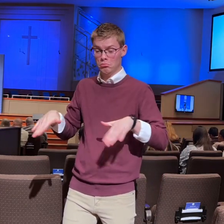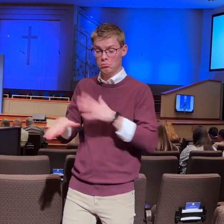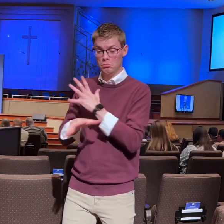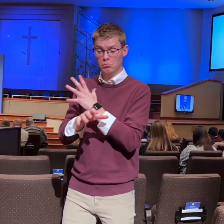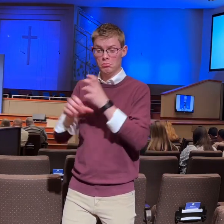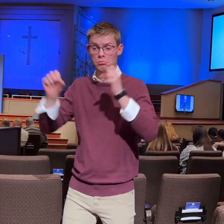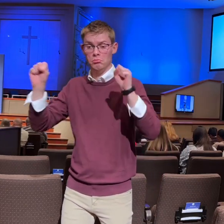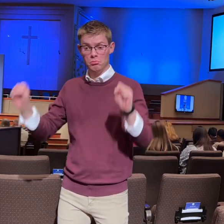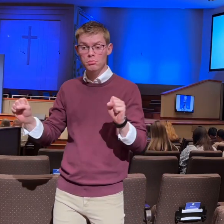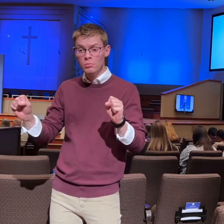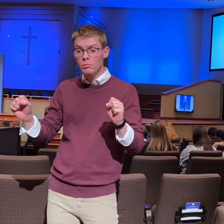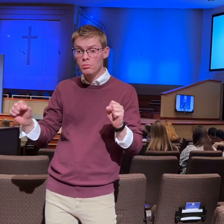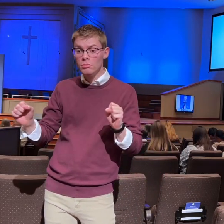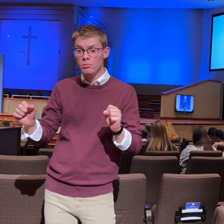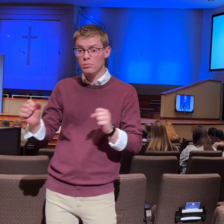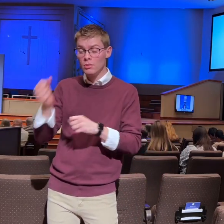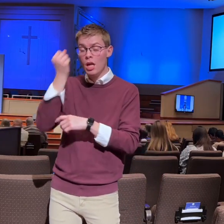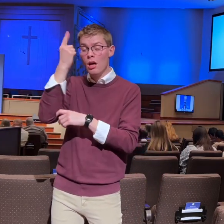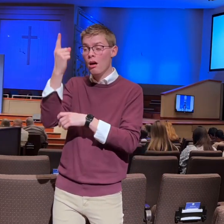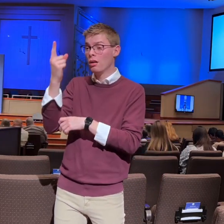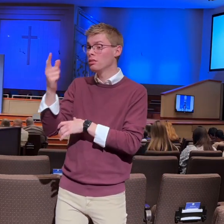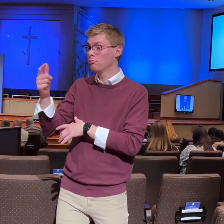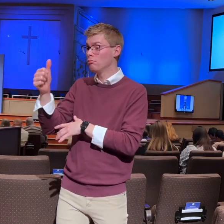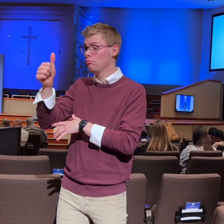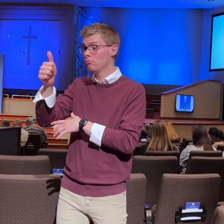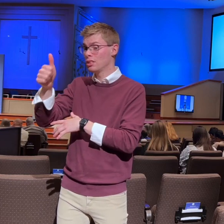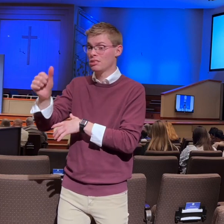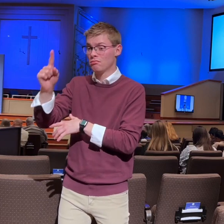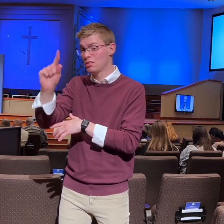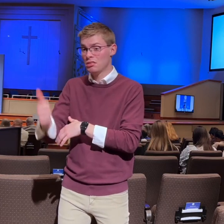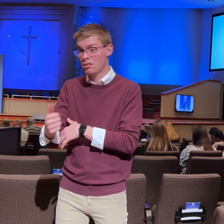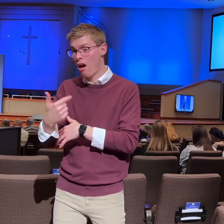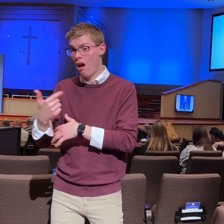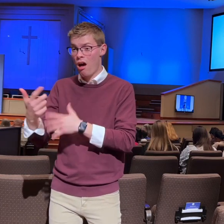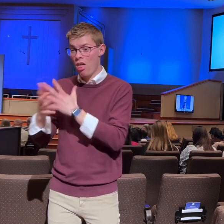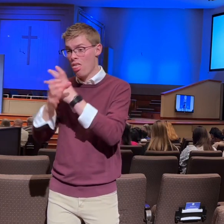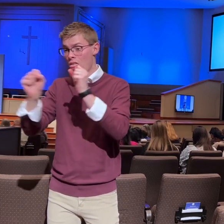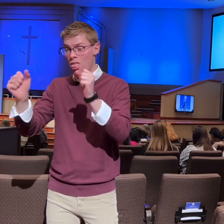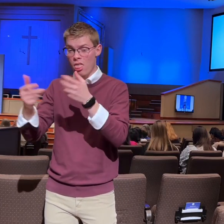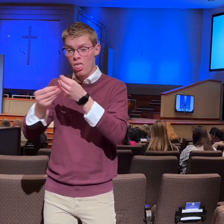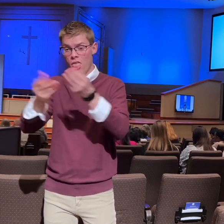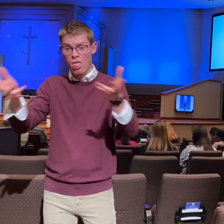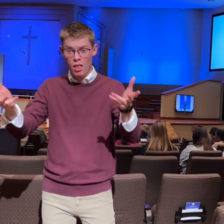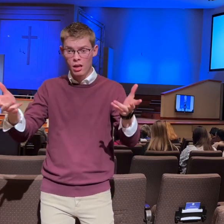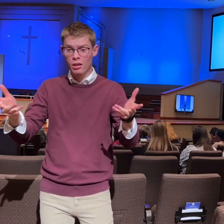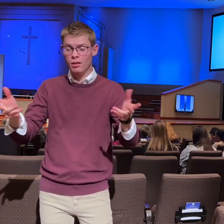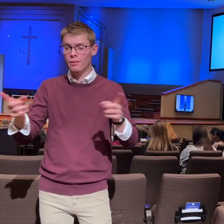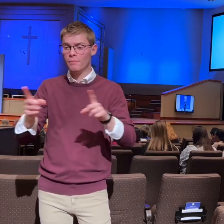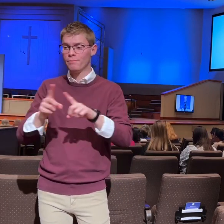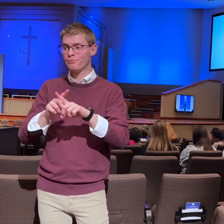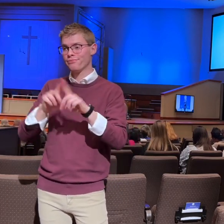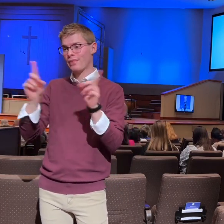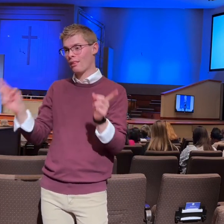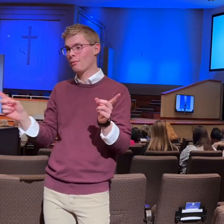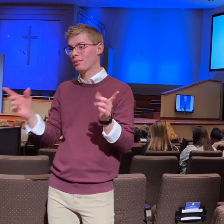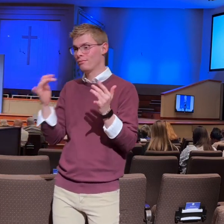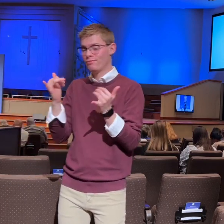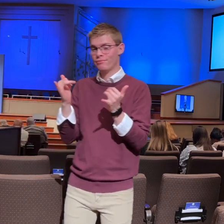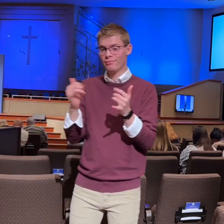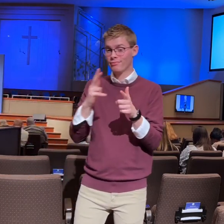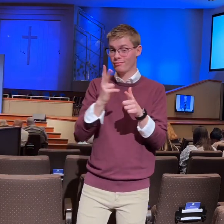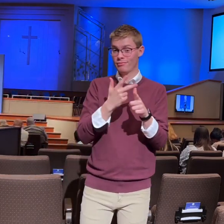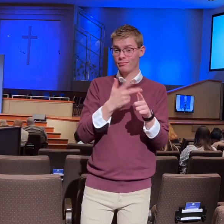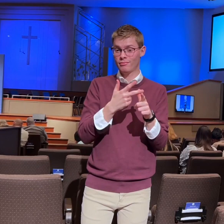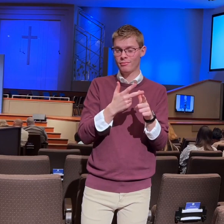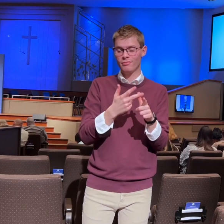remember the truth. We must remove from false doctrine and then let her see and we're done. We must repeat the process. You mean